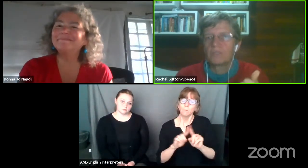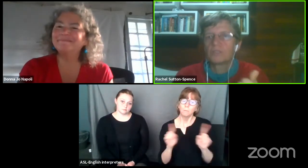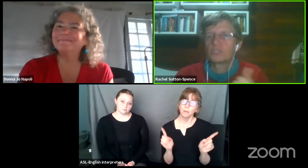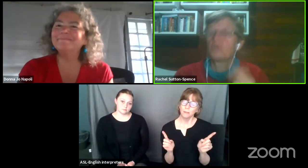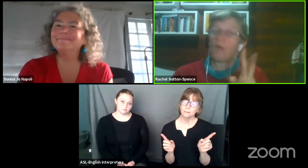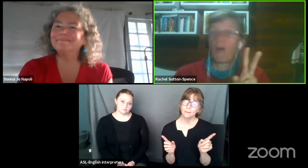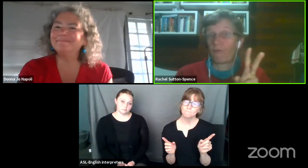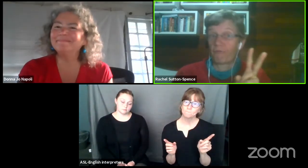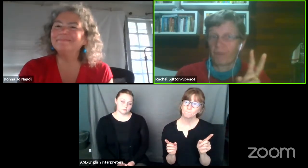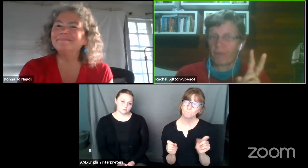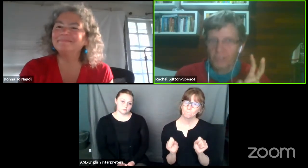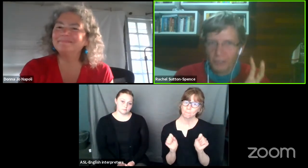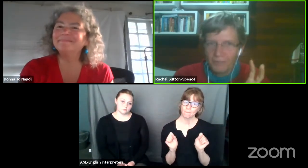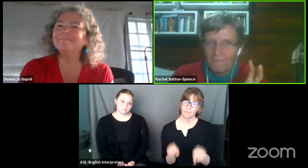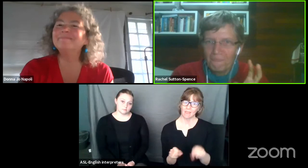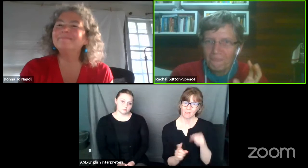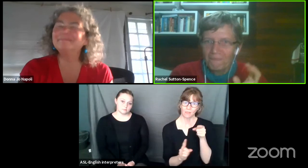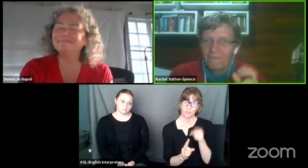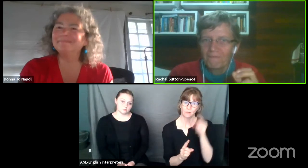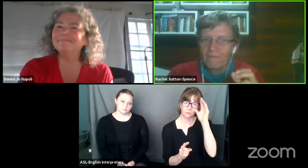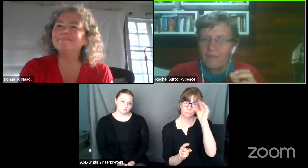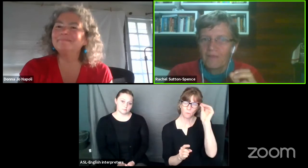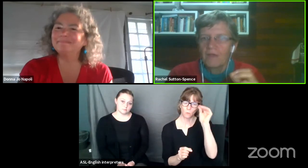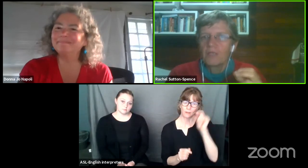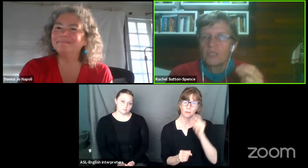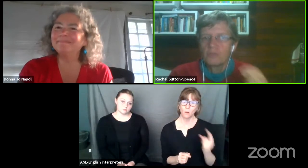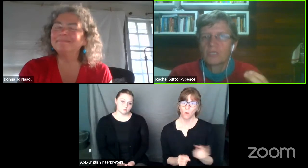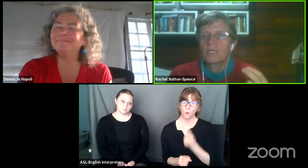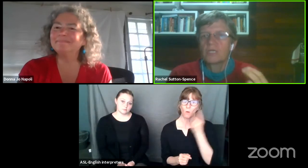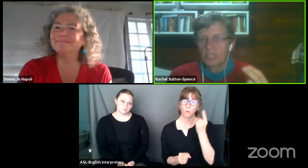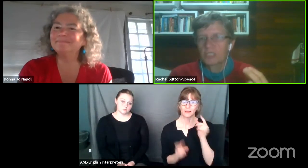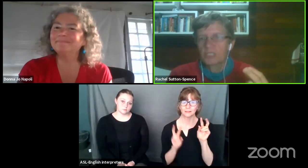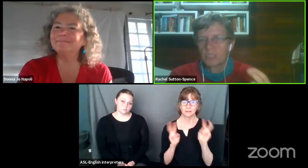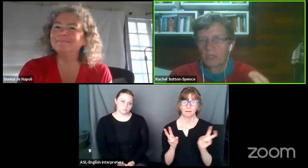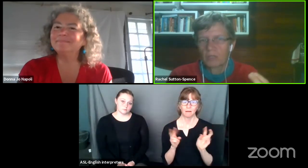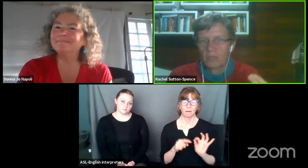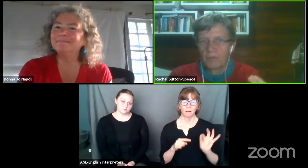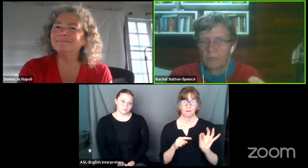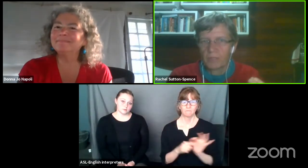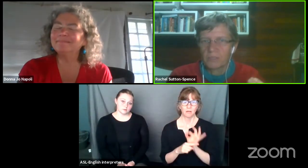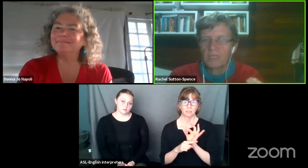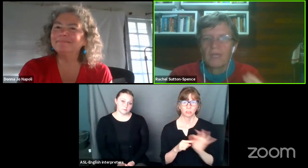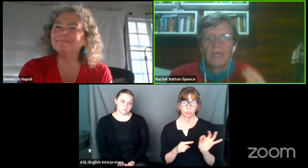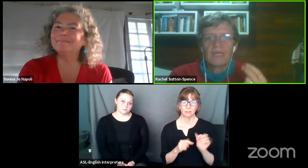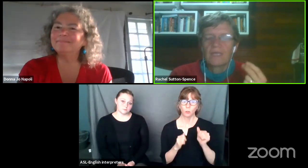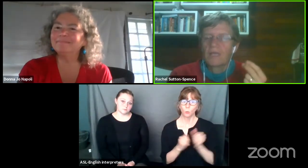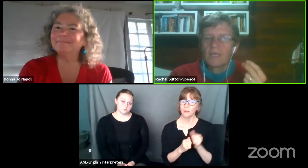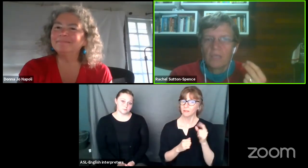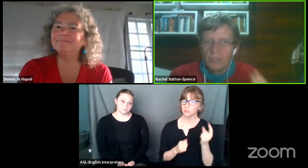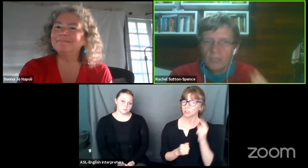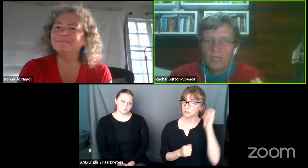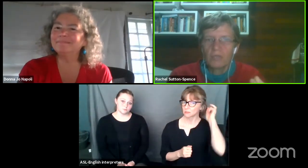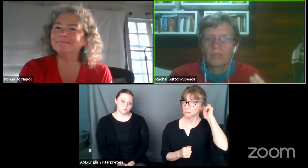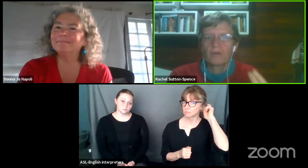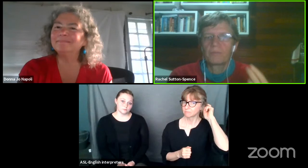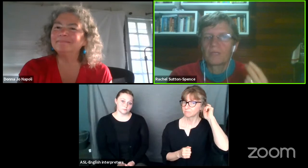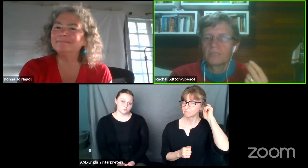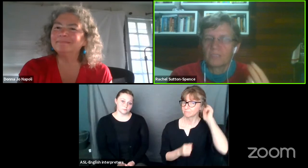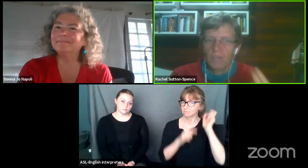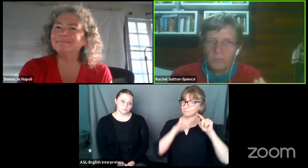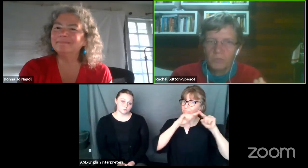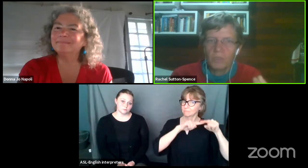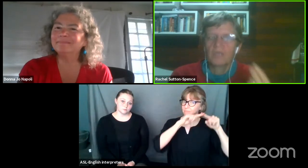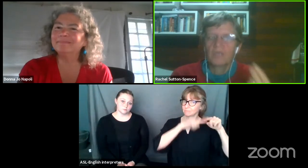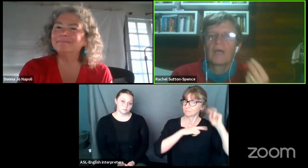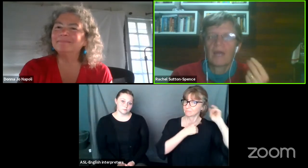able to function using just his cochlear implant. Using a cochlear implant